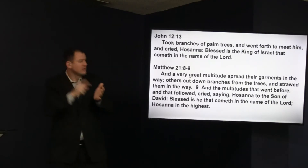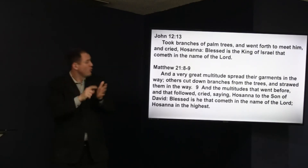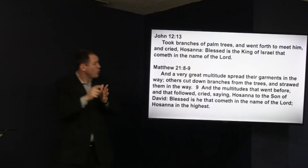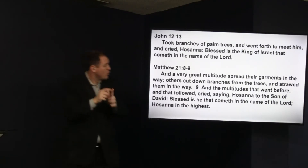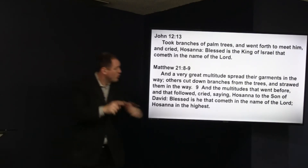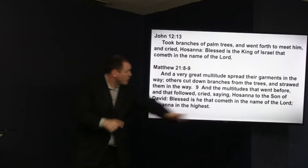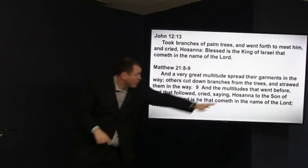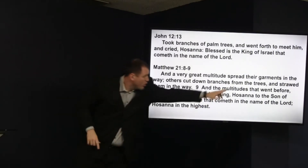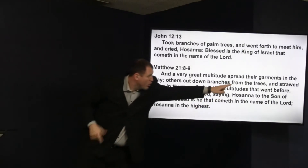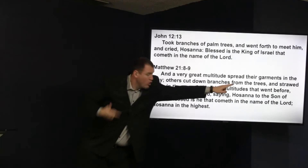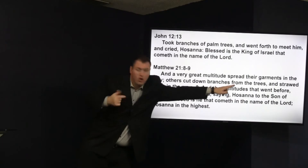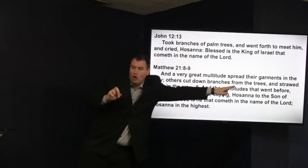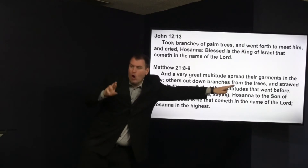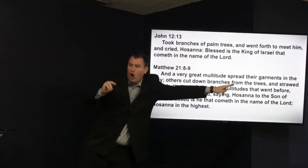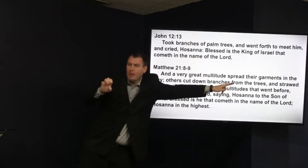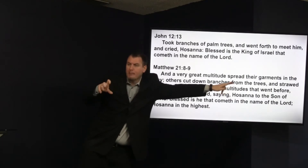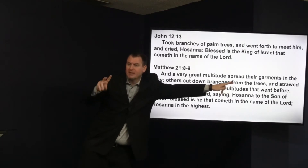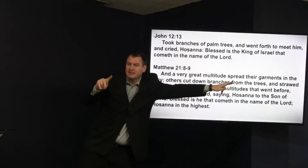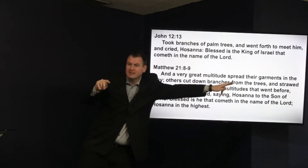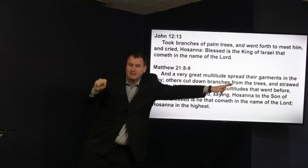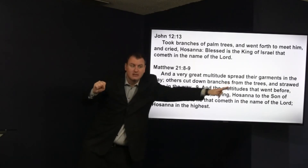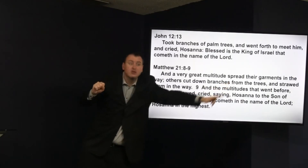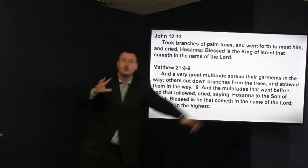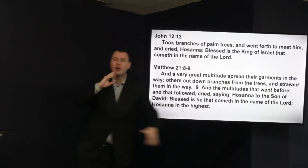multitude spread their garments.